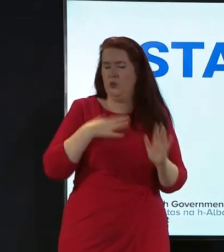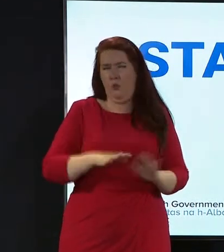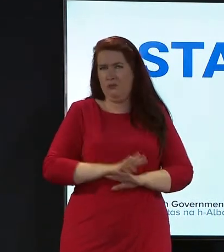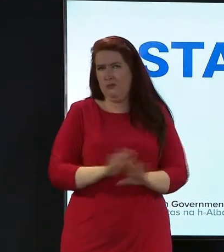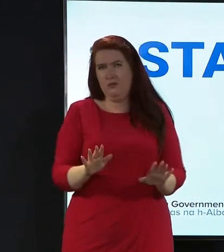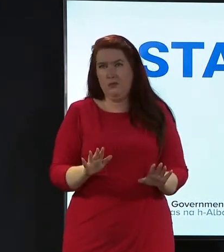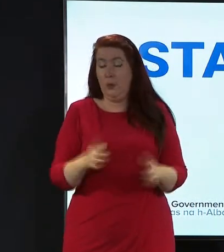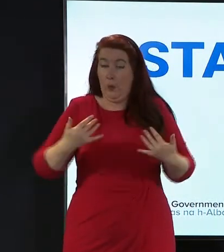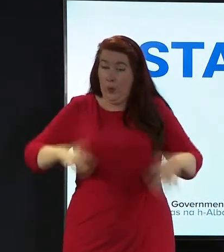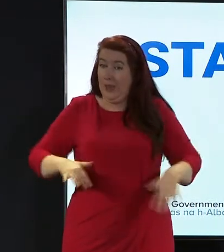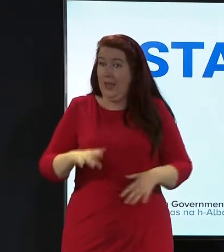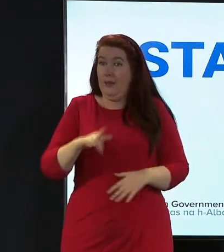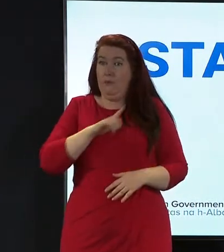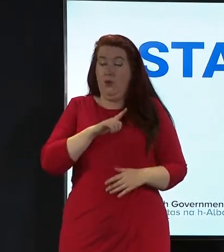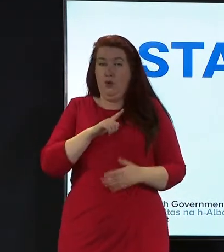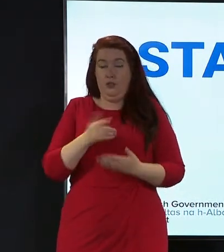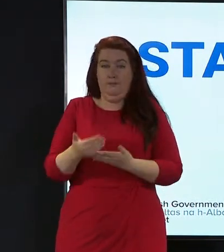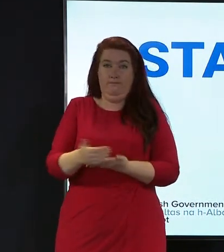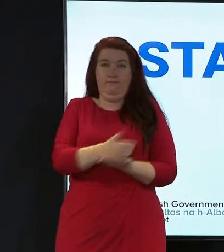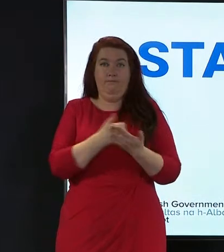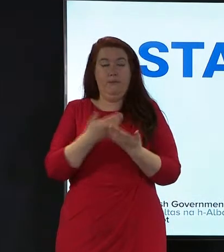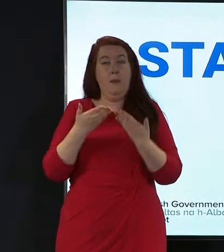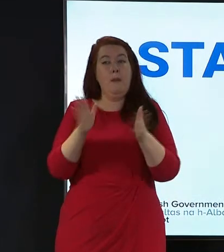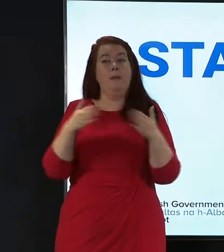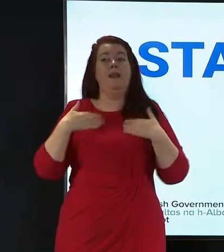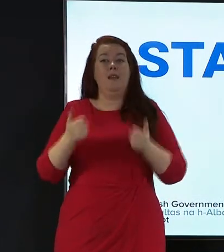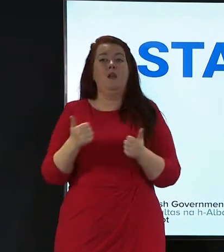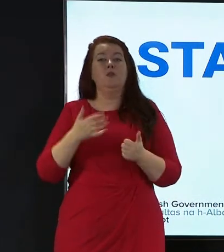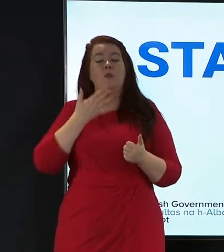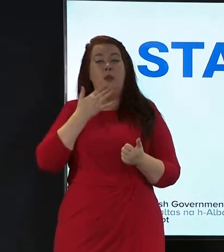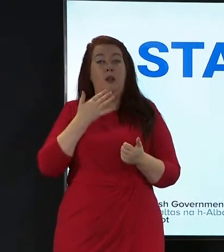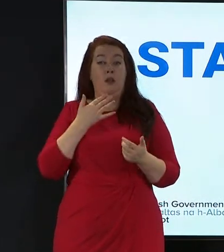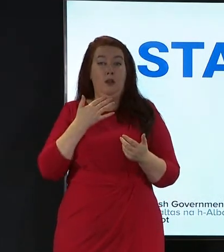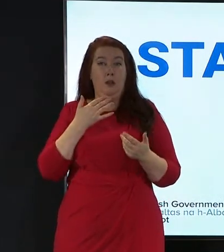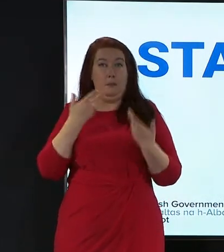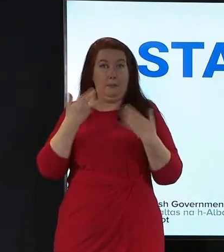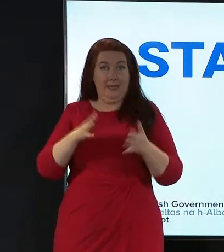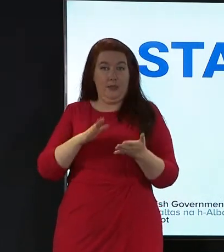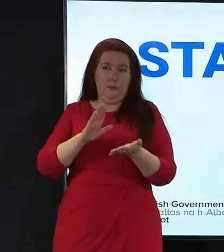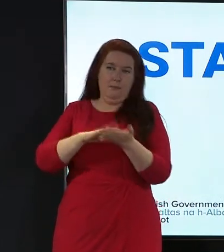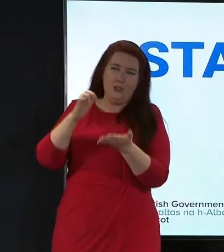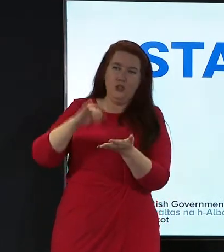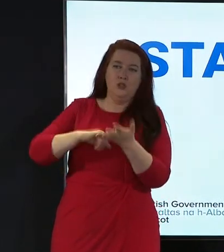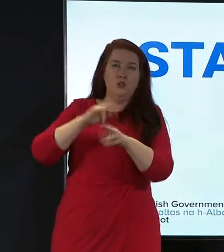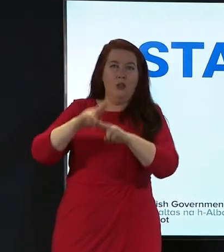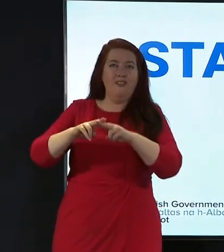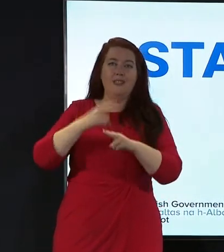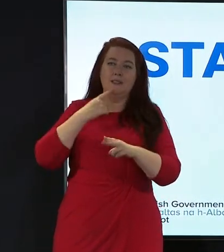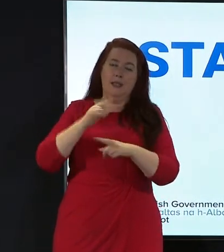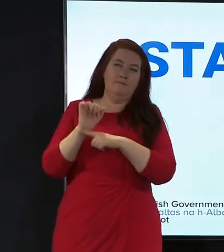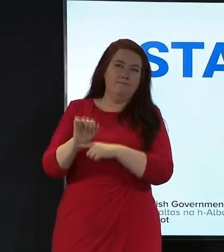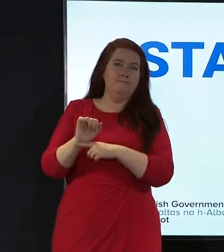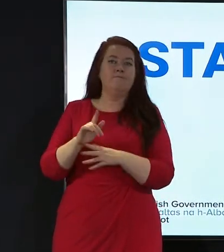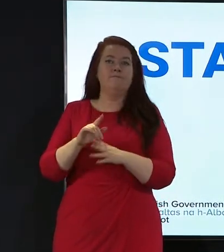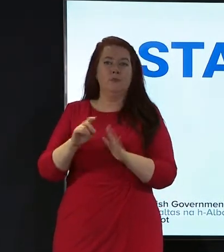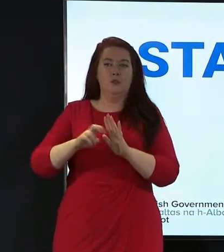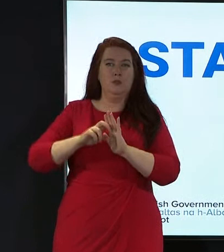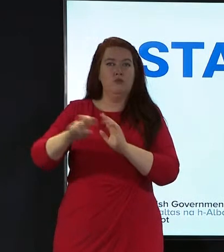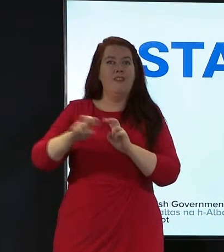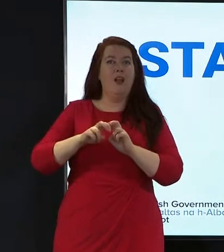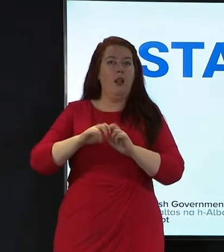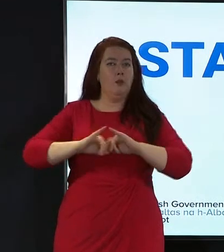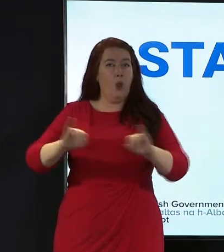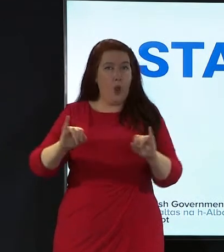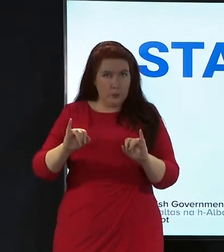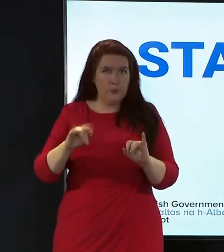than public health. So when we imposed the travel restrictions in Manchester and Salford, there was quite a...